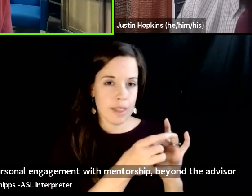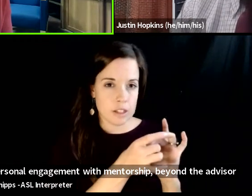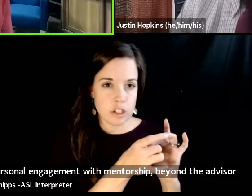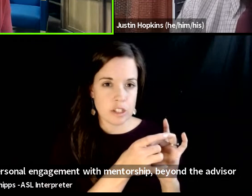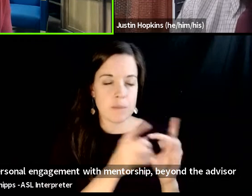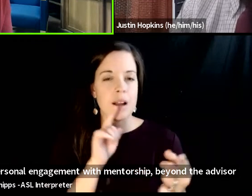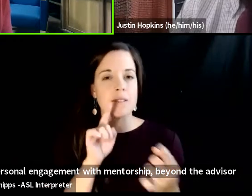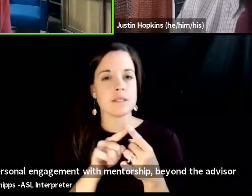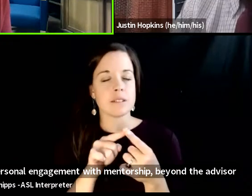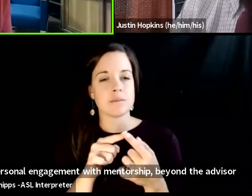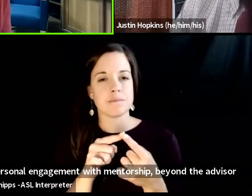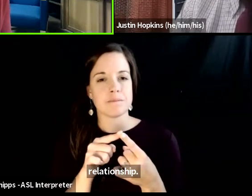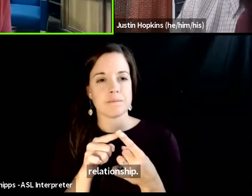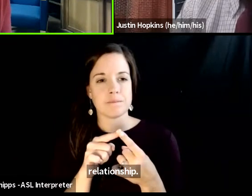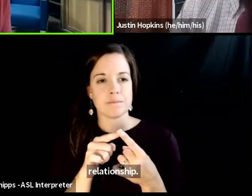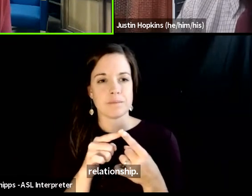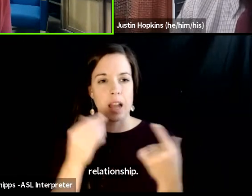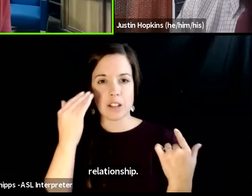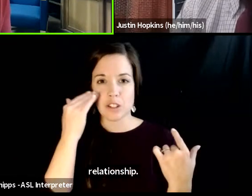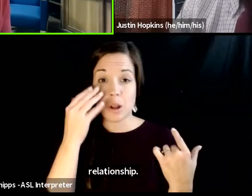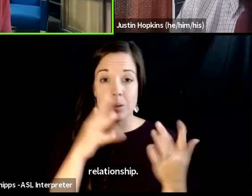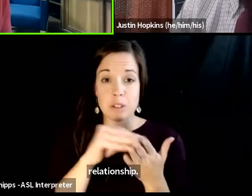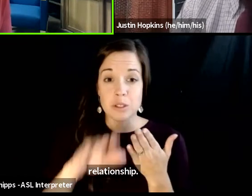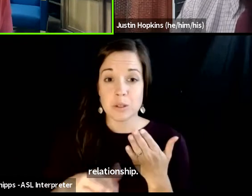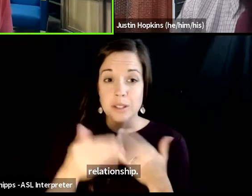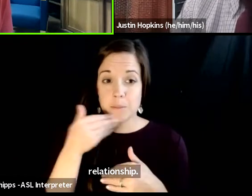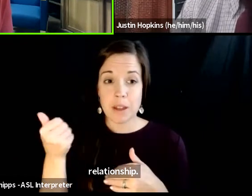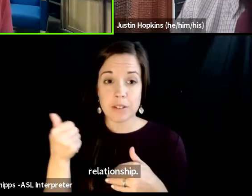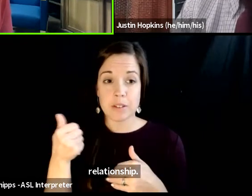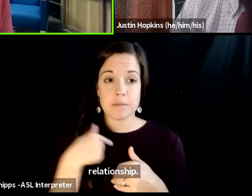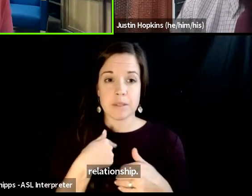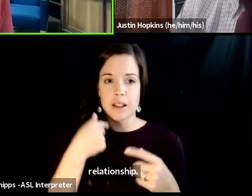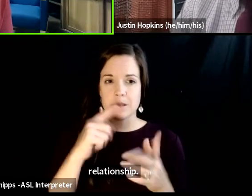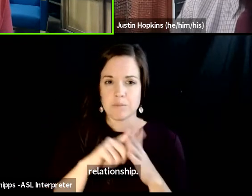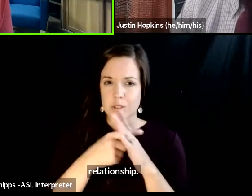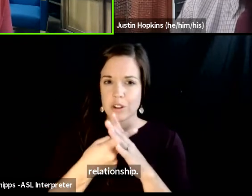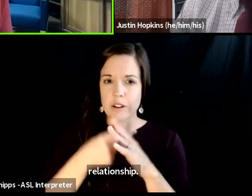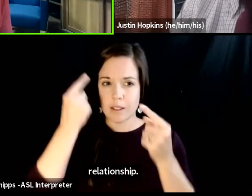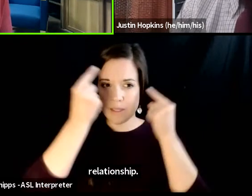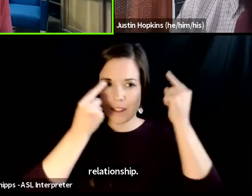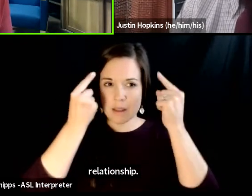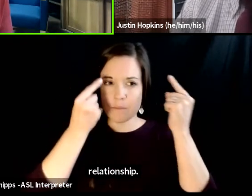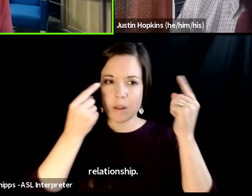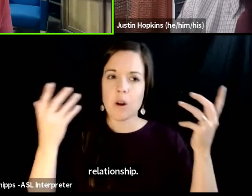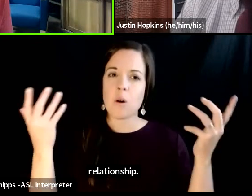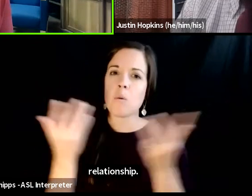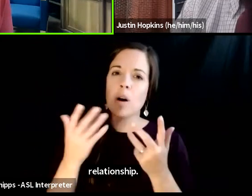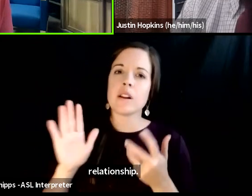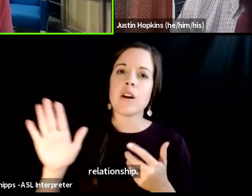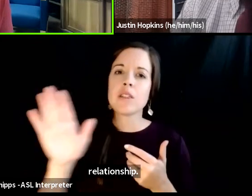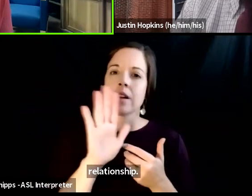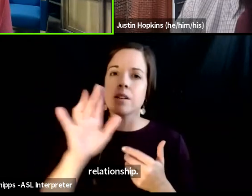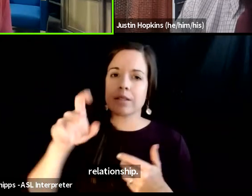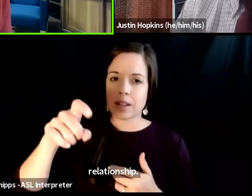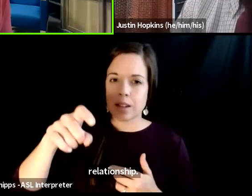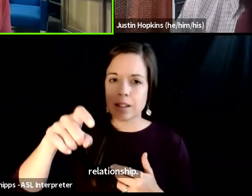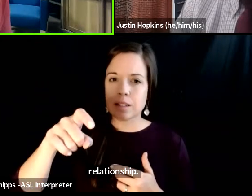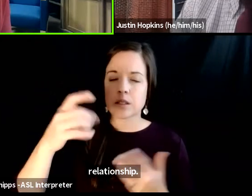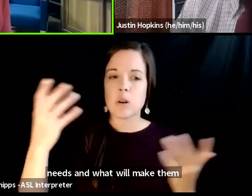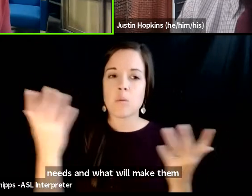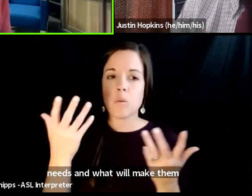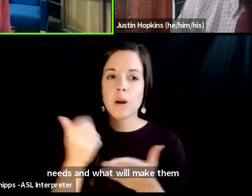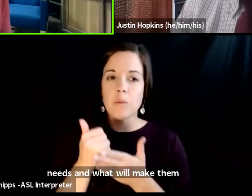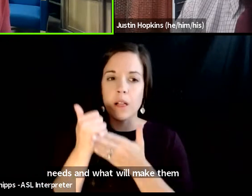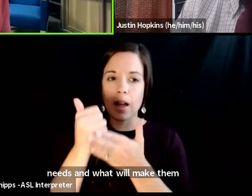until I got to know our students better and got thinking about what are their needs and what will make